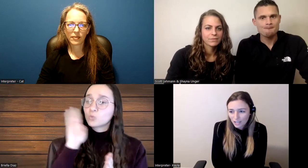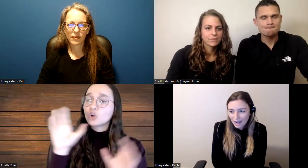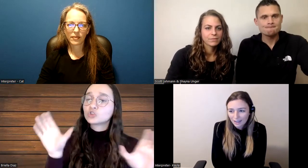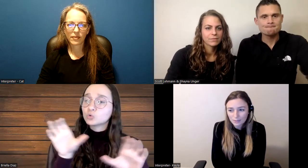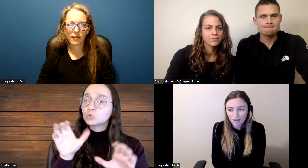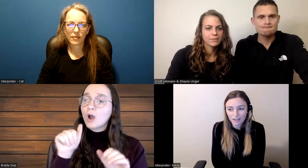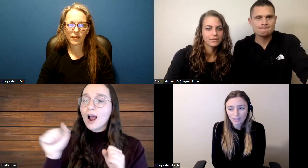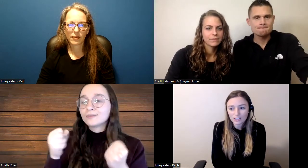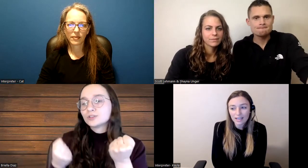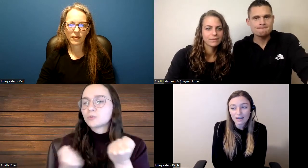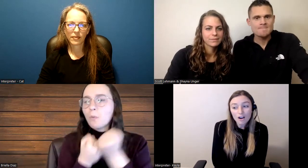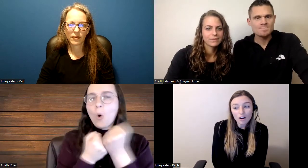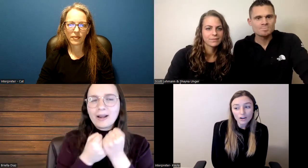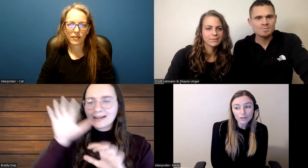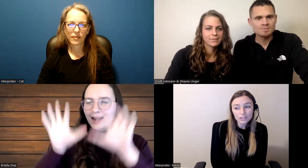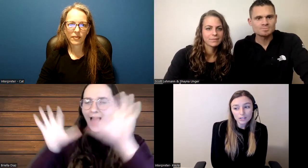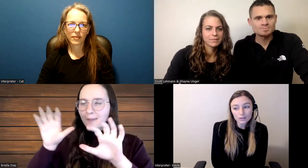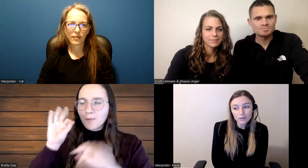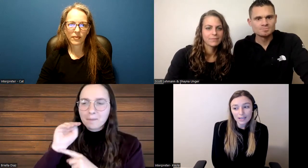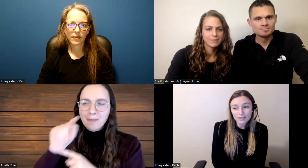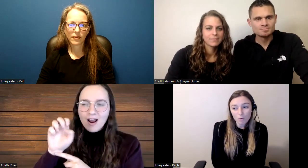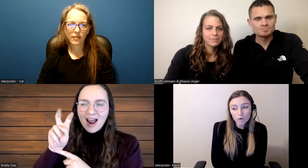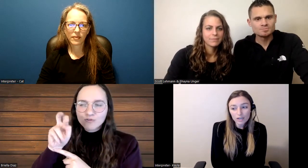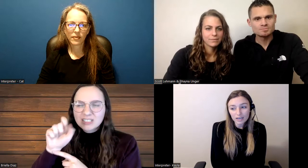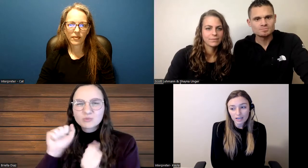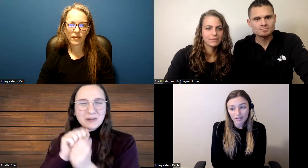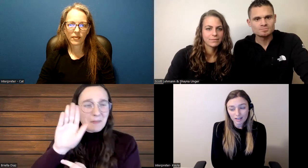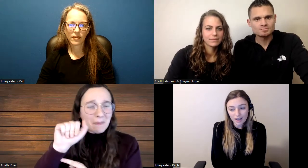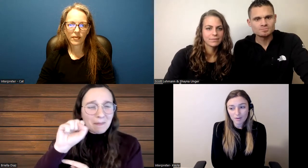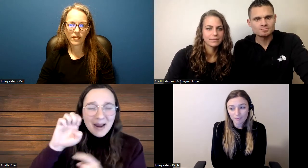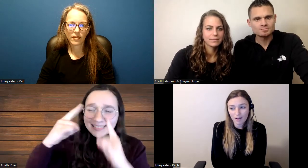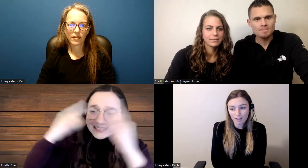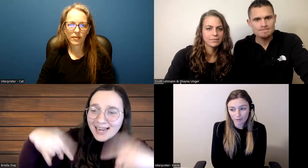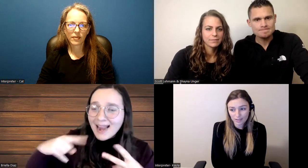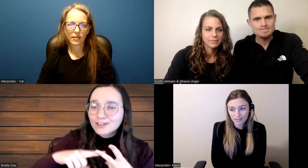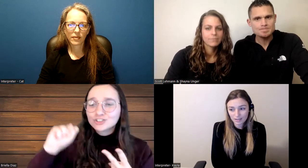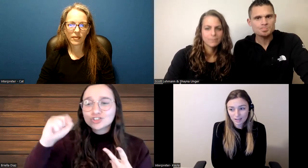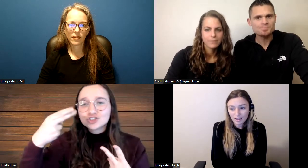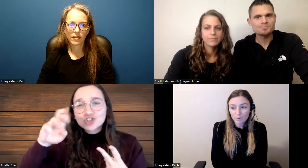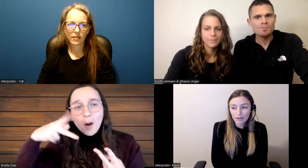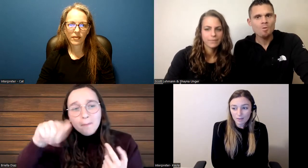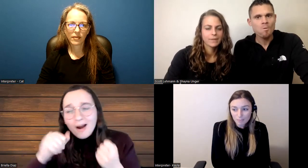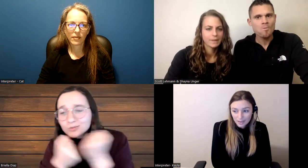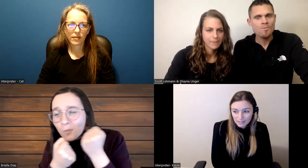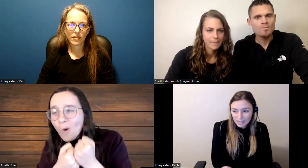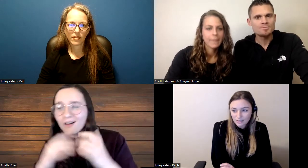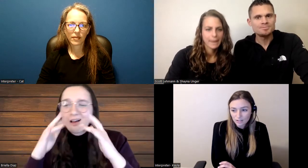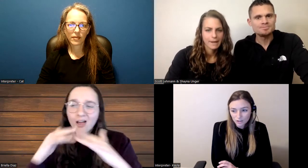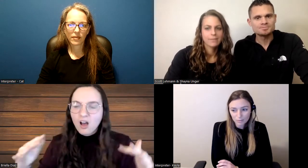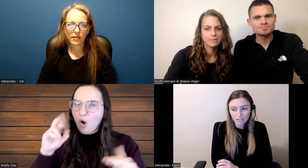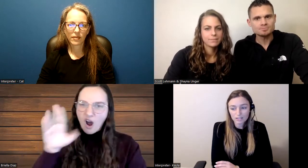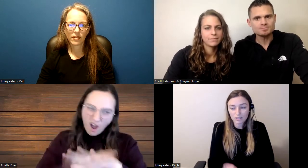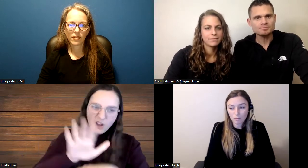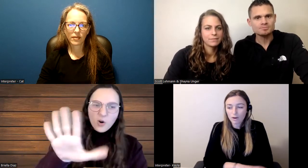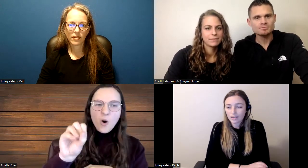in the chat. It was Connie. She said, are you going to do a supported climb of Mount Everest with base tents,